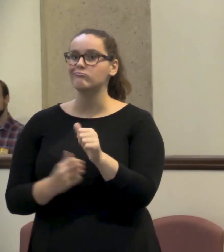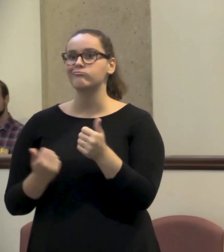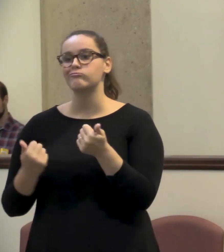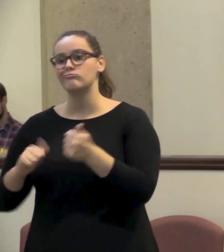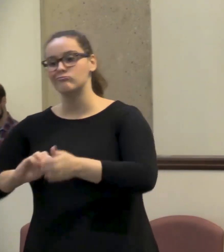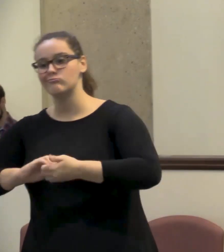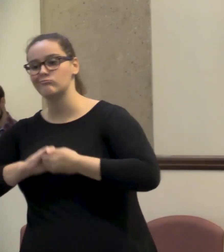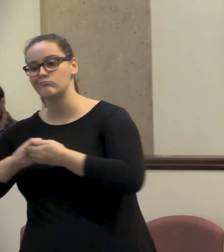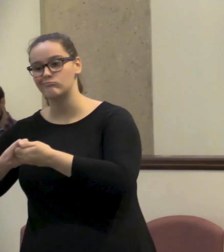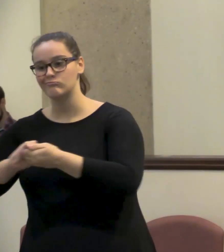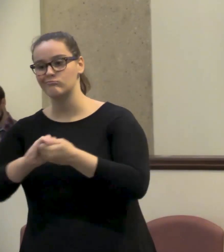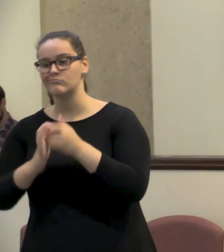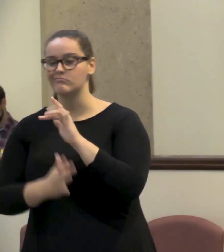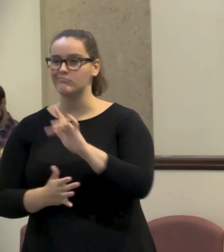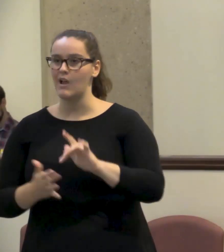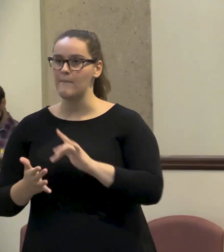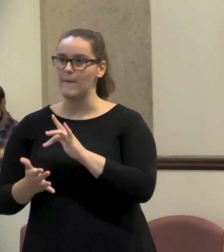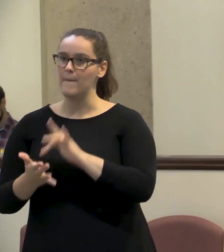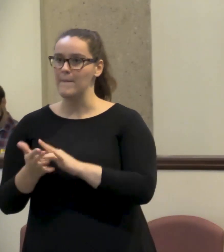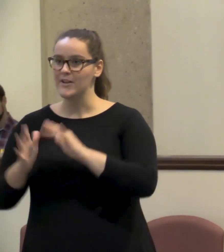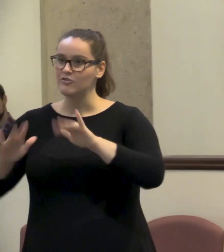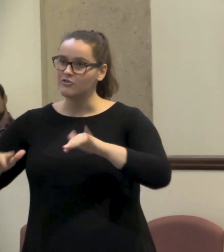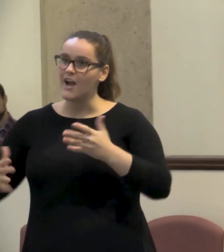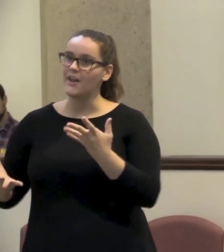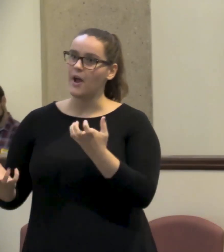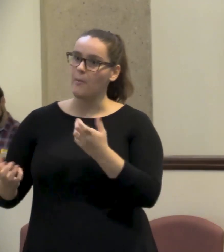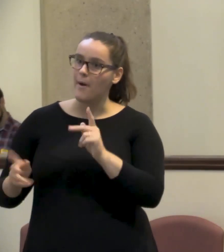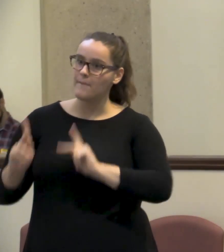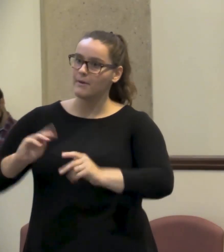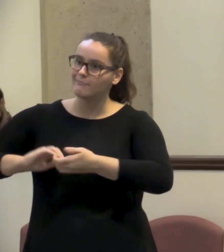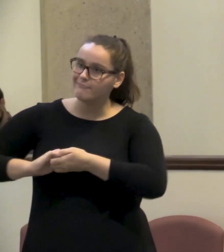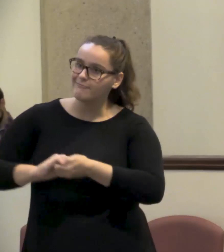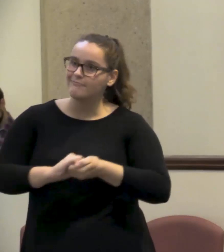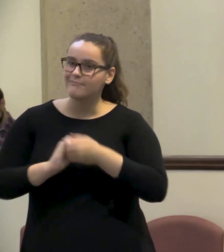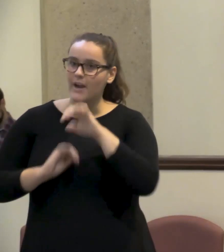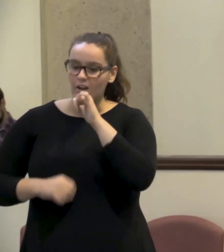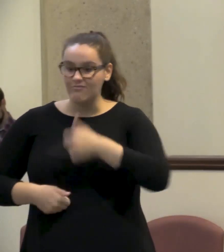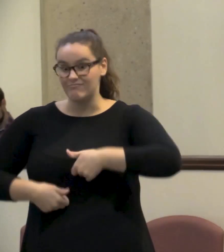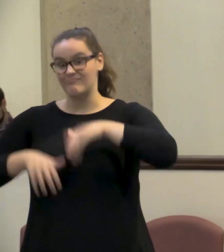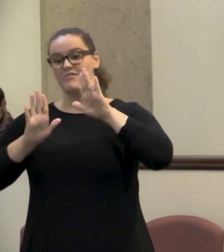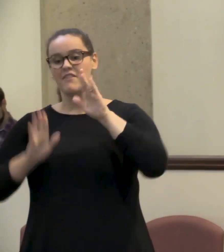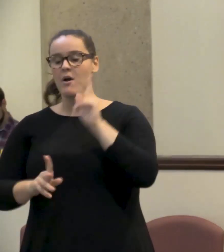middle child. I like to bring people together and, you know, I don't give up on anybody.